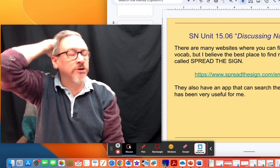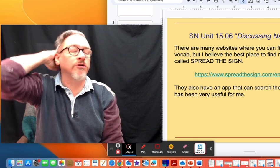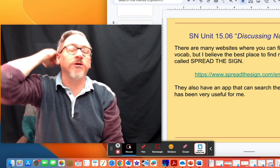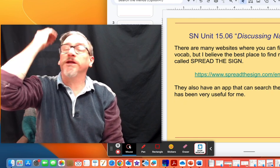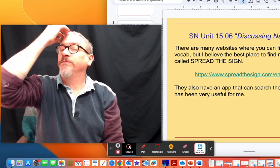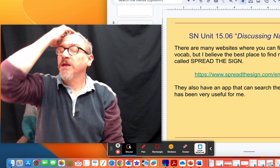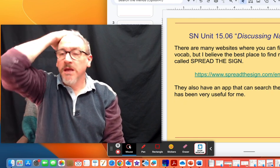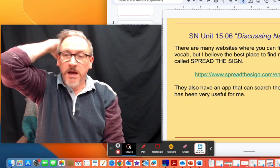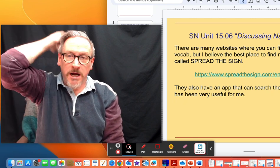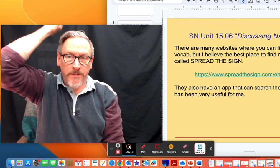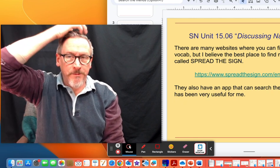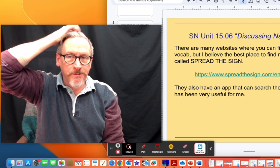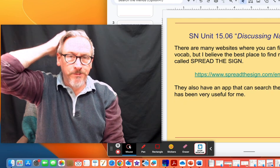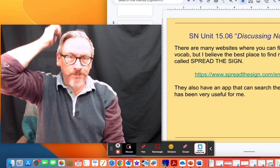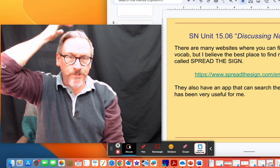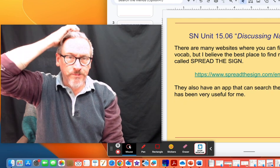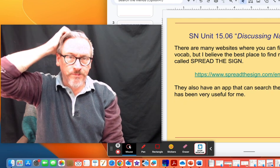best one currently.